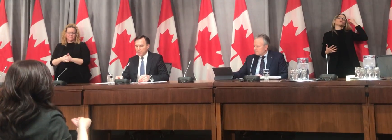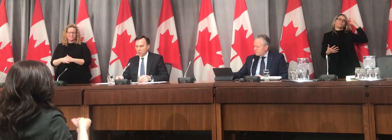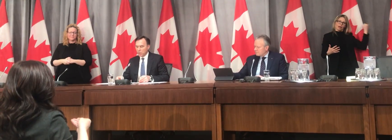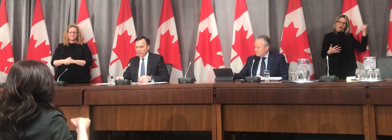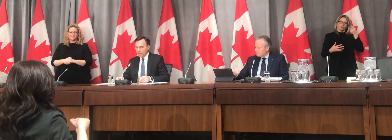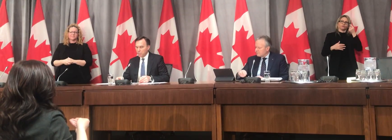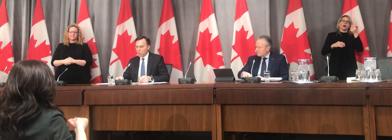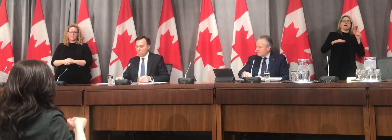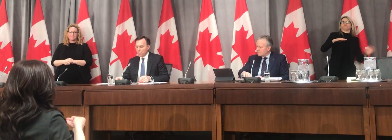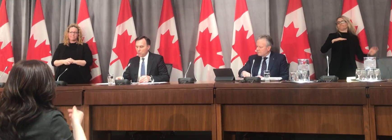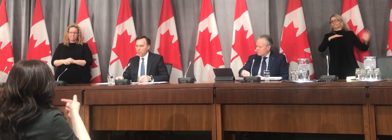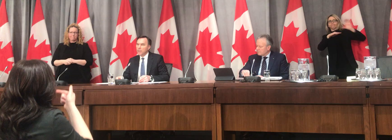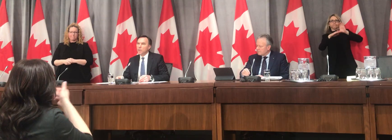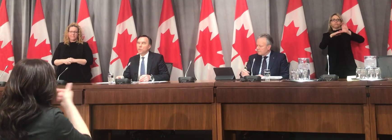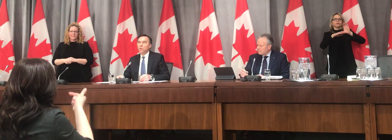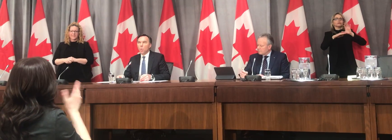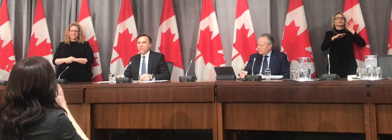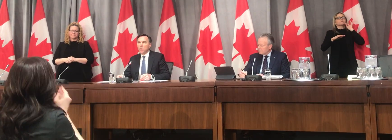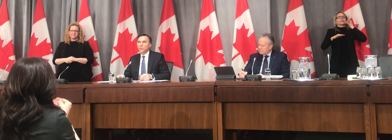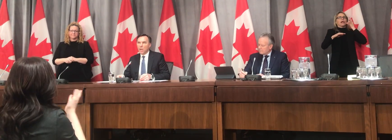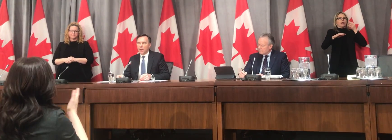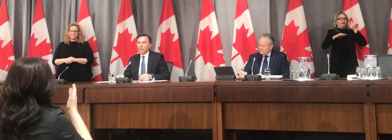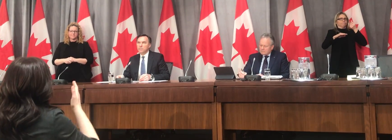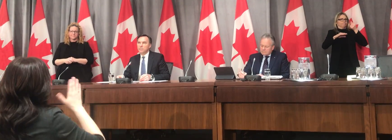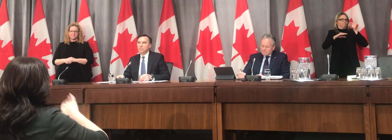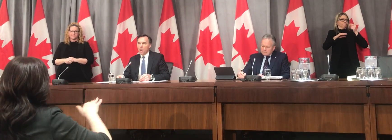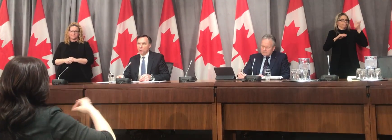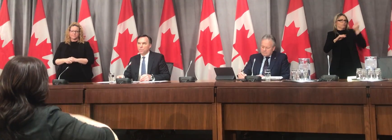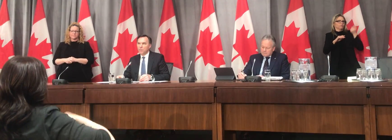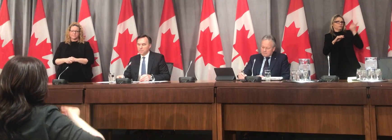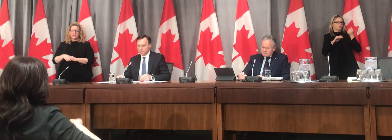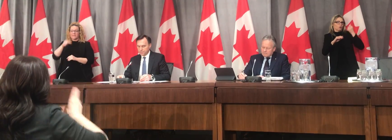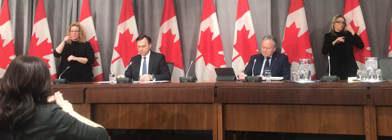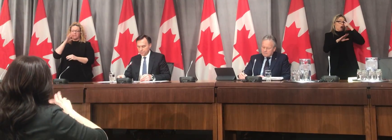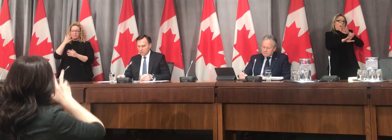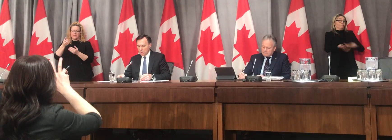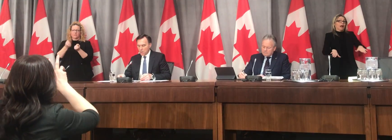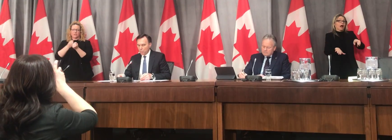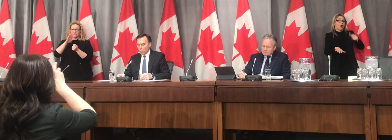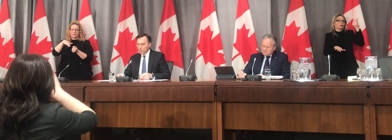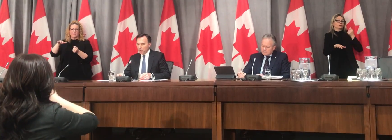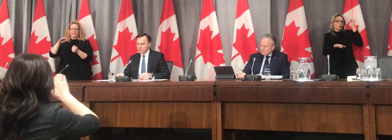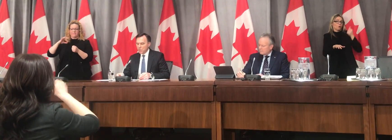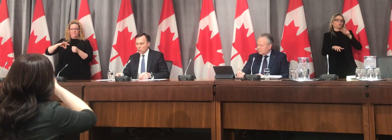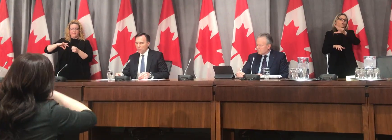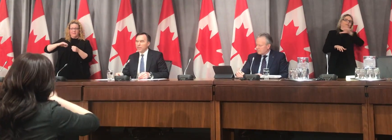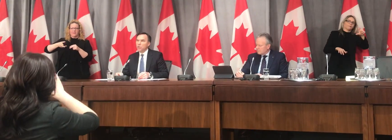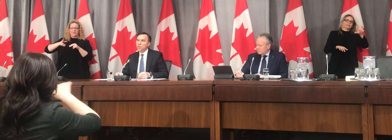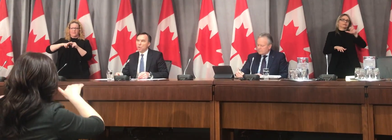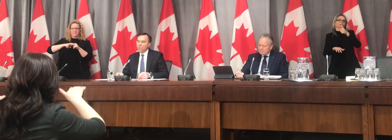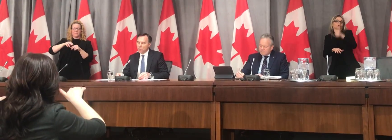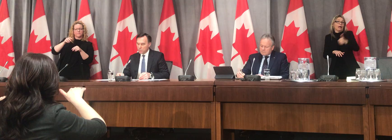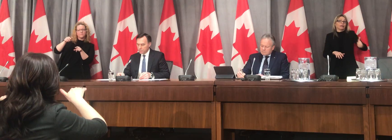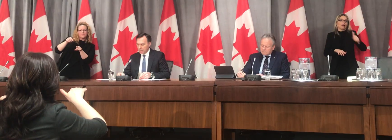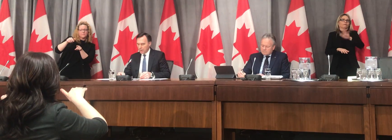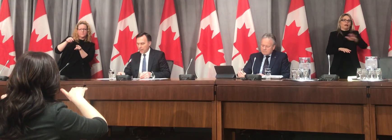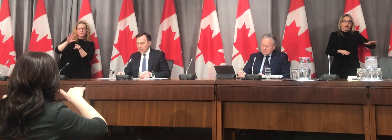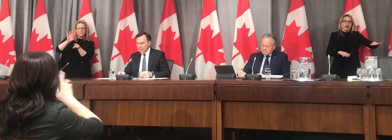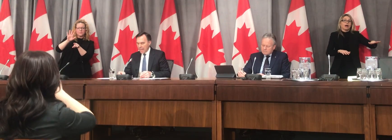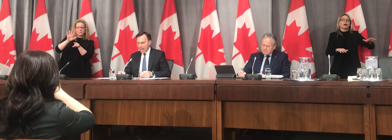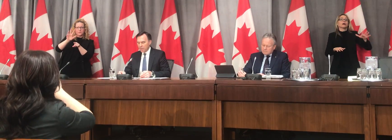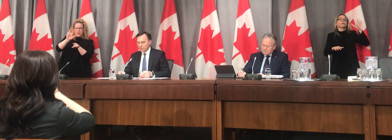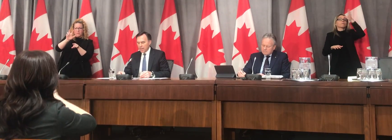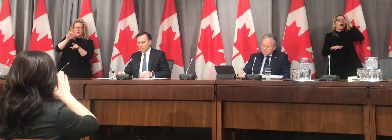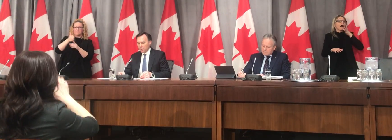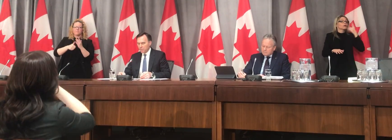de l'allocation canadienne pour enfants de $300 par enfant. Pour un parent seul avec 2 enfants